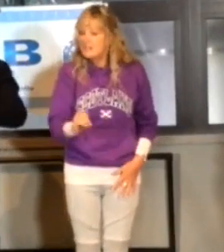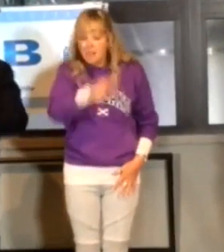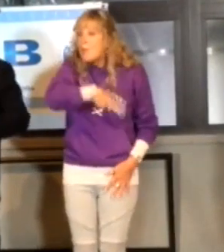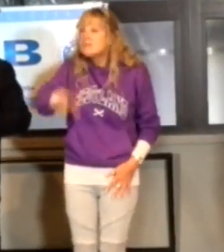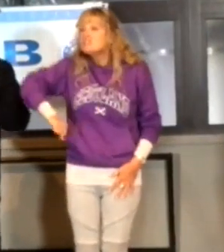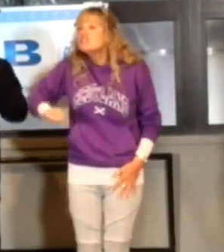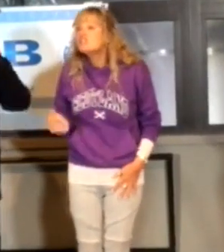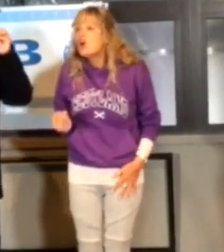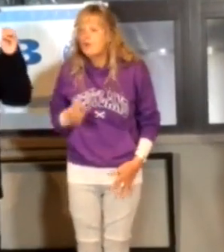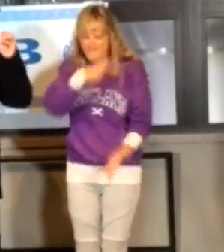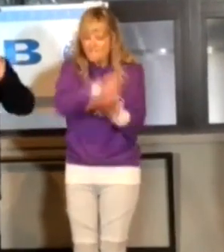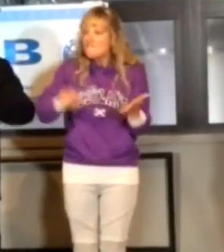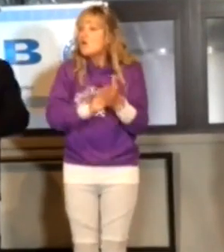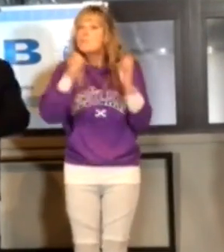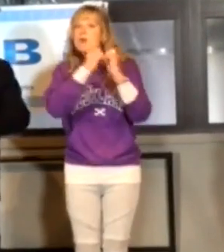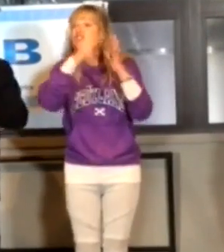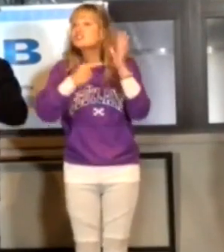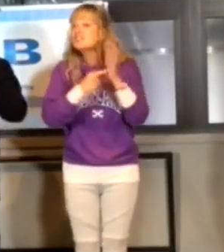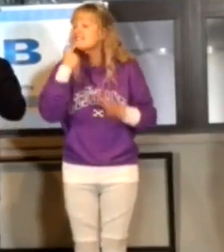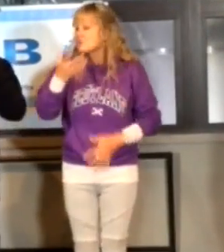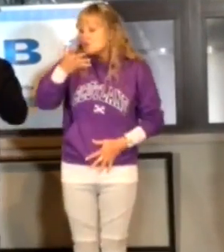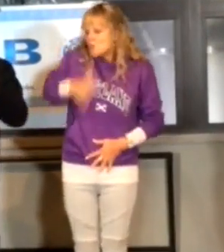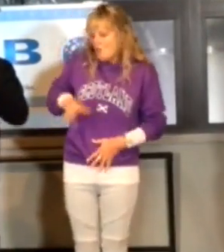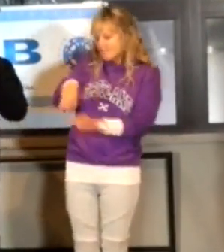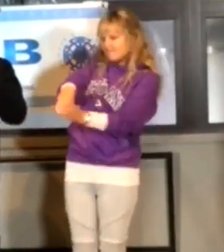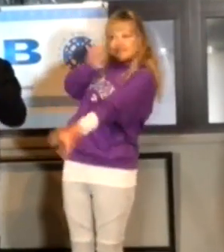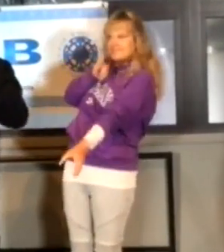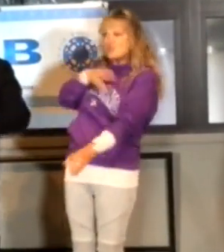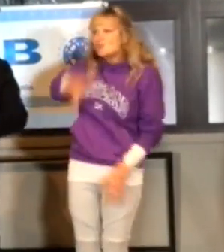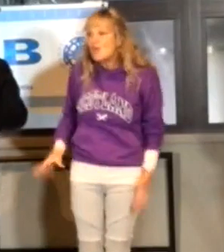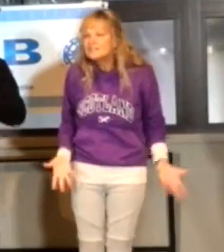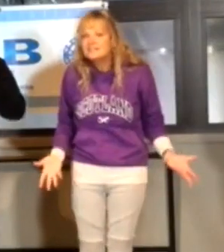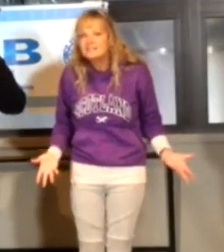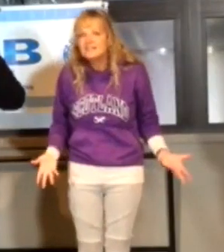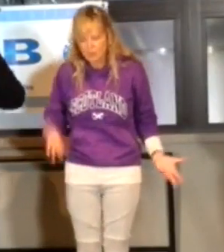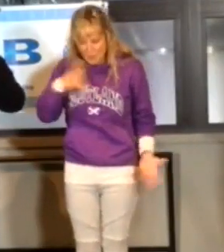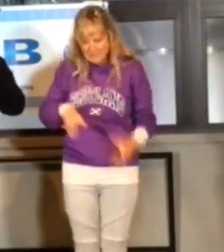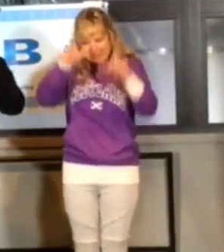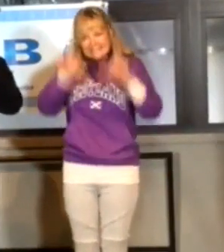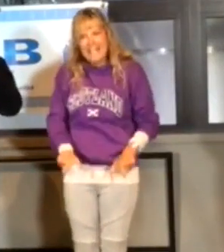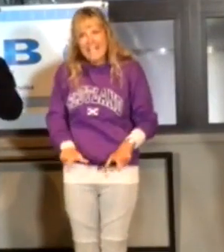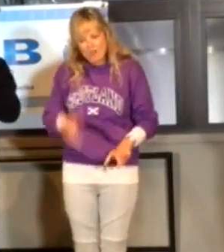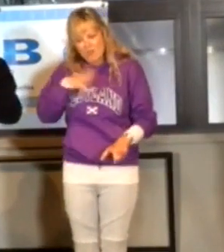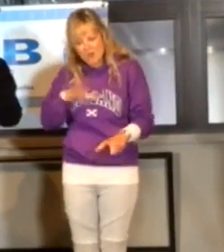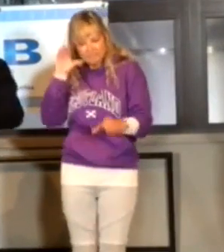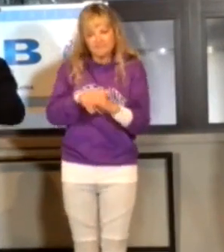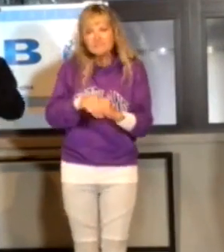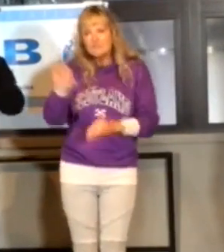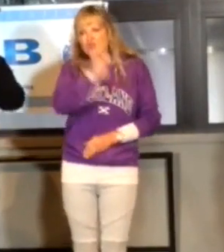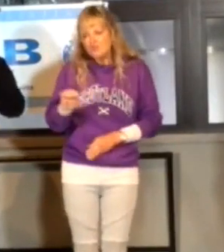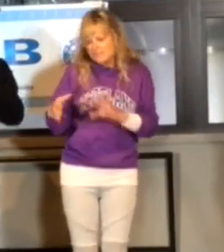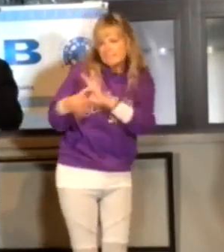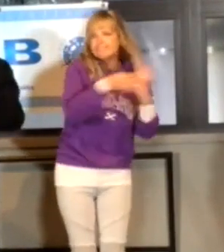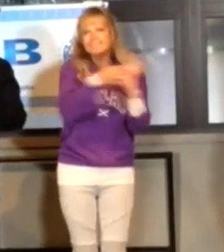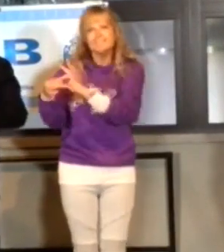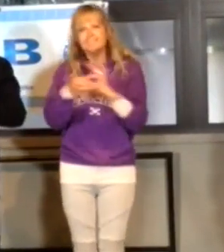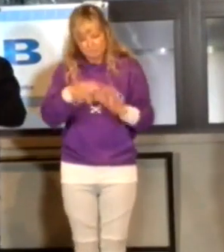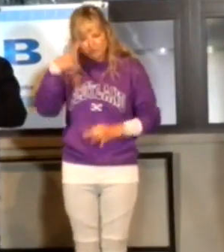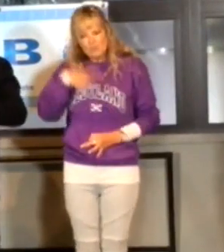this country tell Boris Johnson that we do not want to leave Europe? We would like to be part of Europe, and we would like to